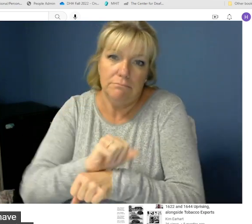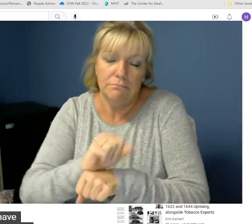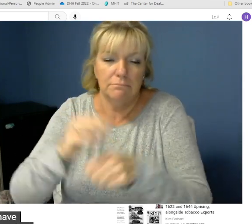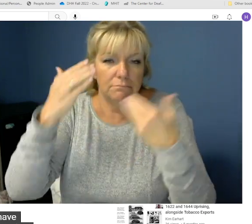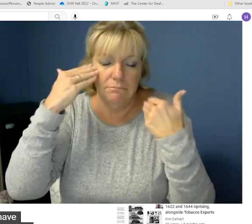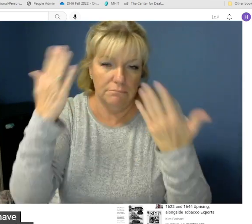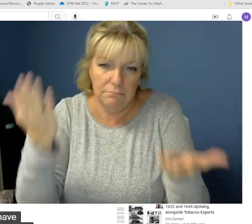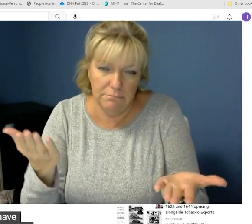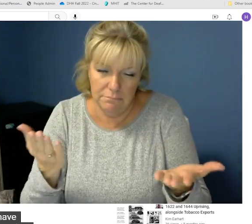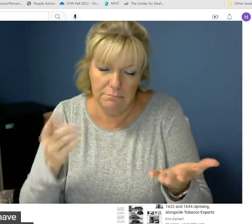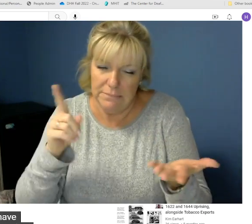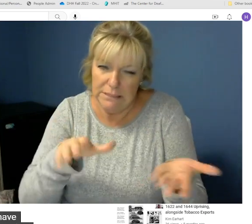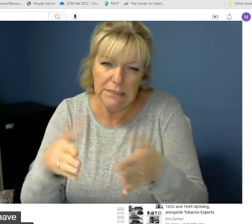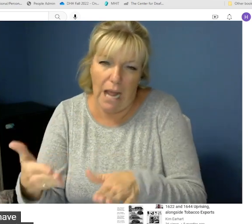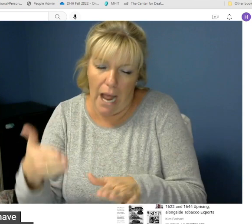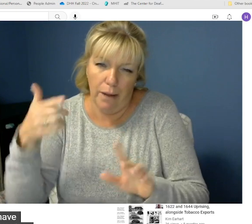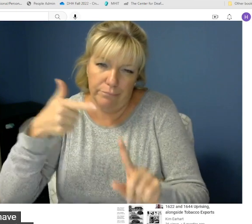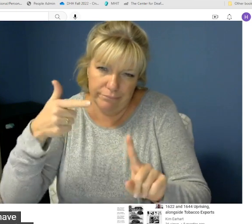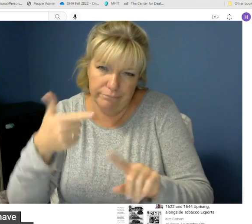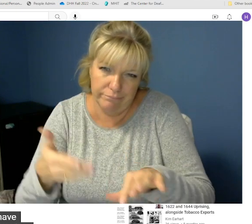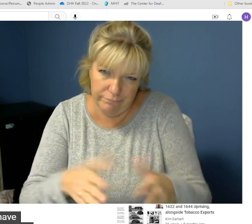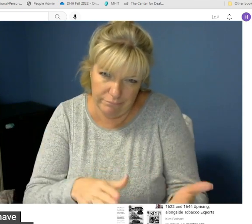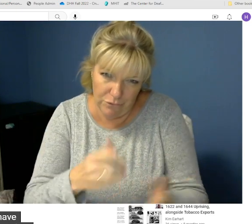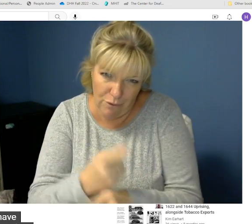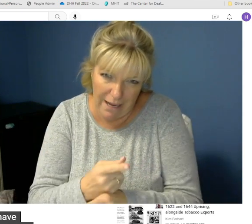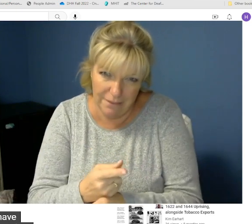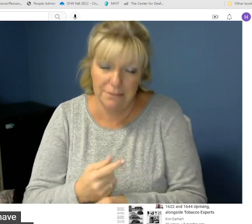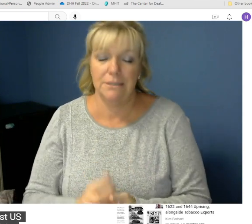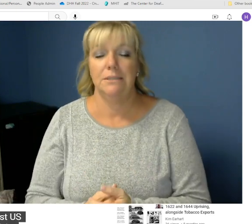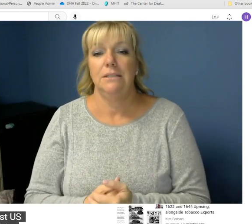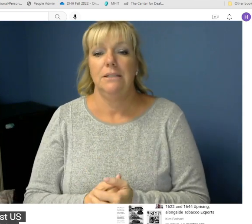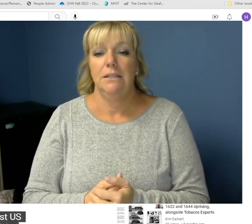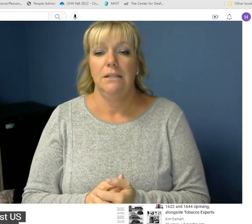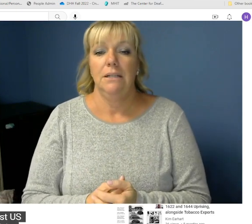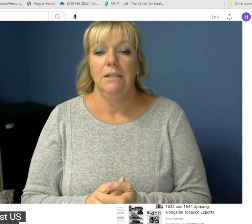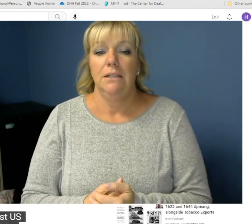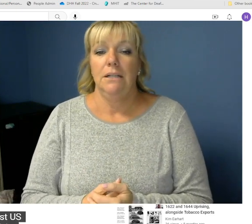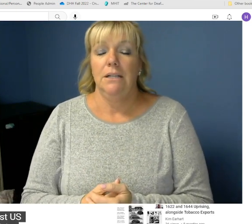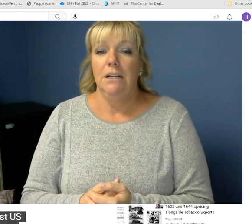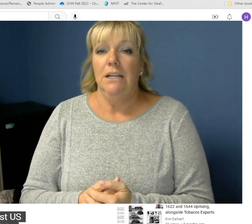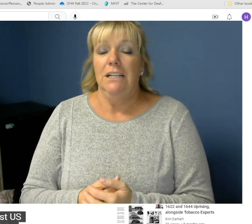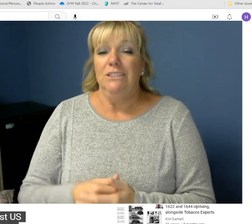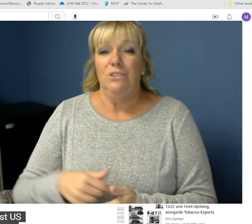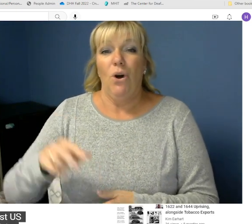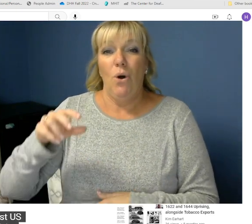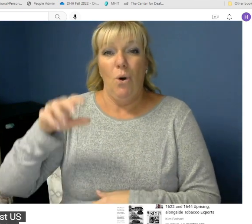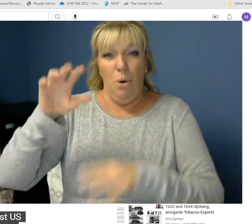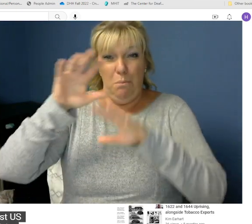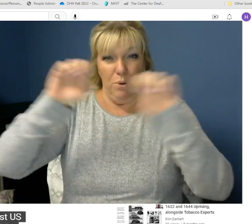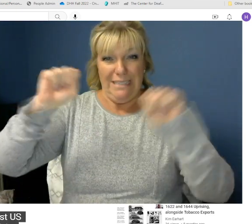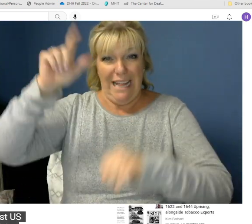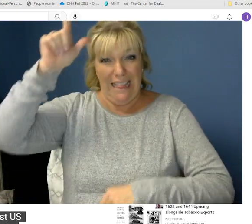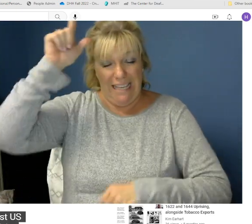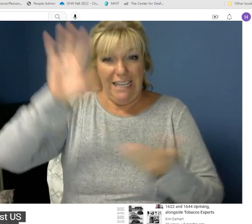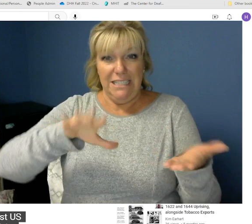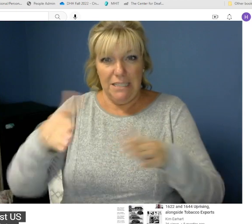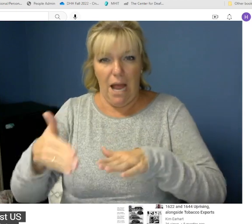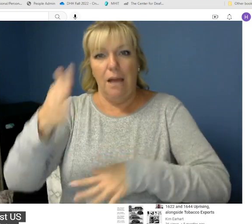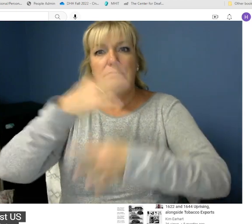and could have overseen Reconstruction. Because he doesn't survive, we get Johnson,